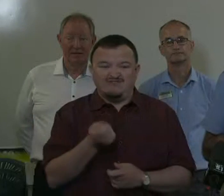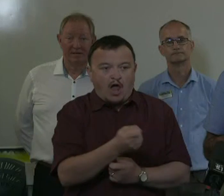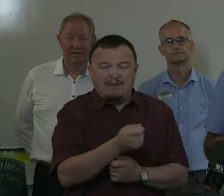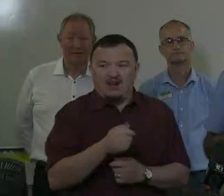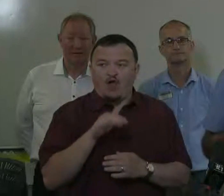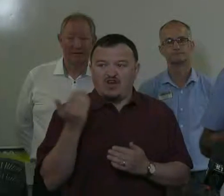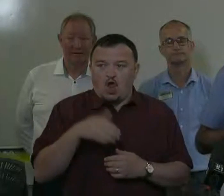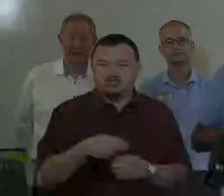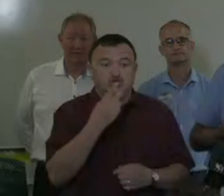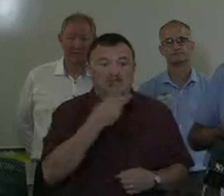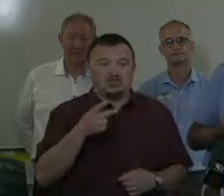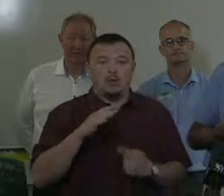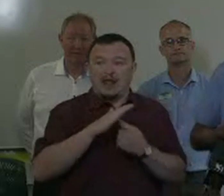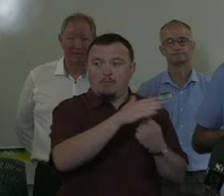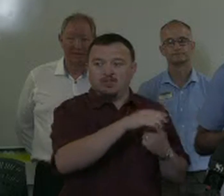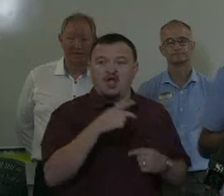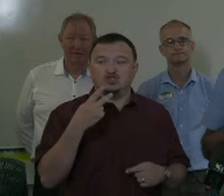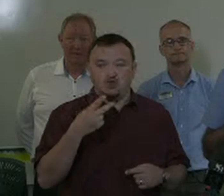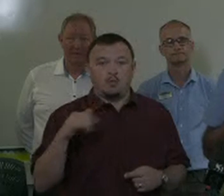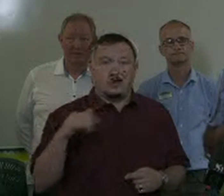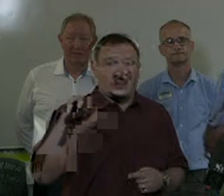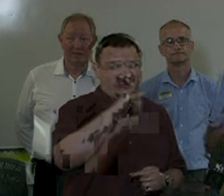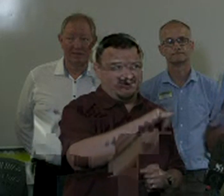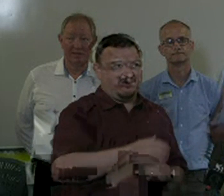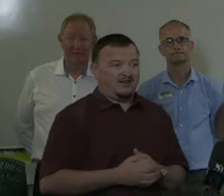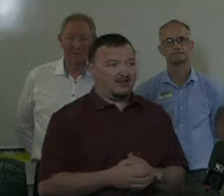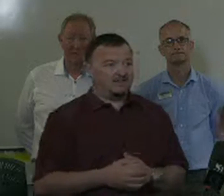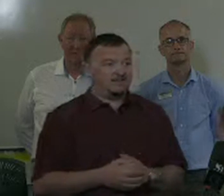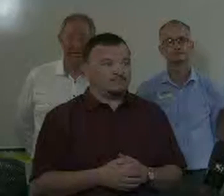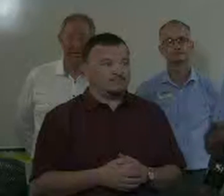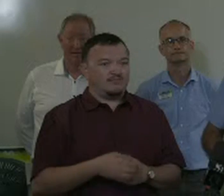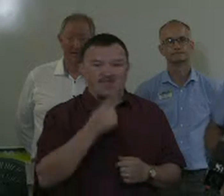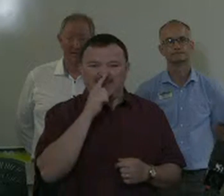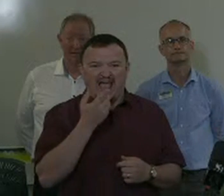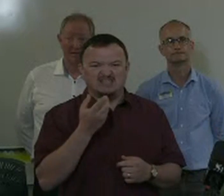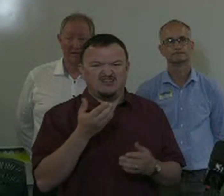22 helicopters, 2 fixed-wing planes. I mean, you can't stack many more